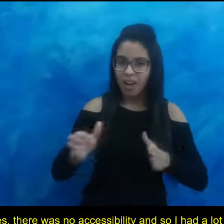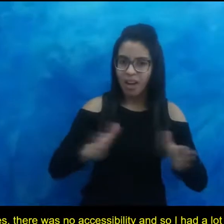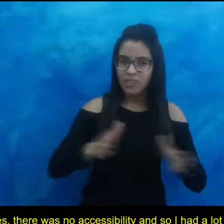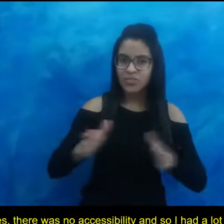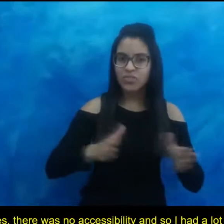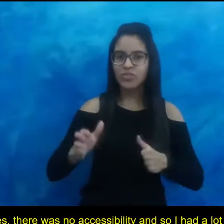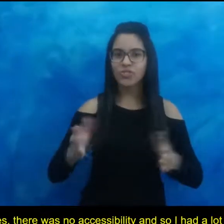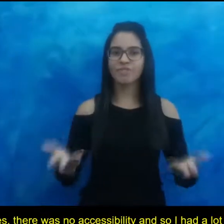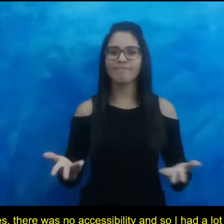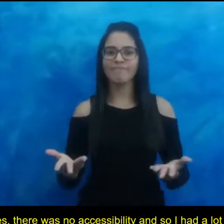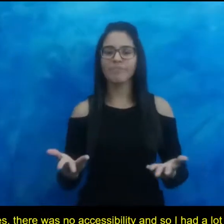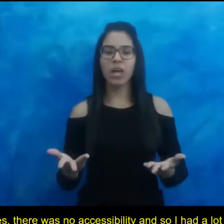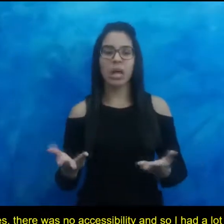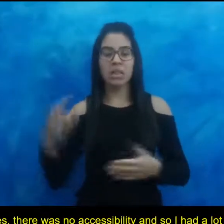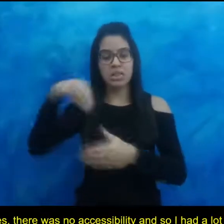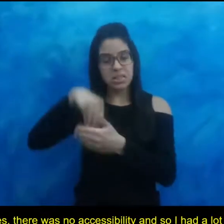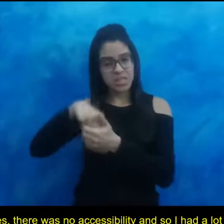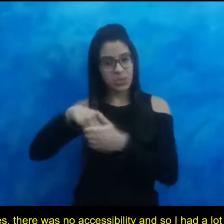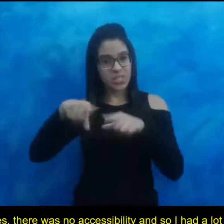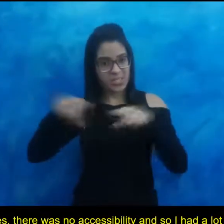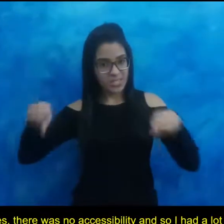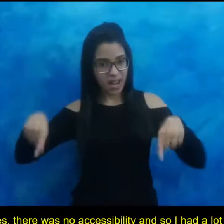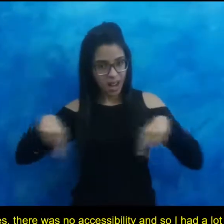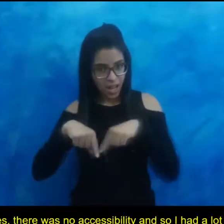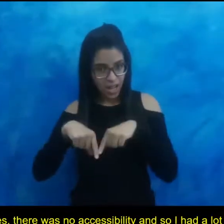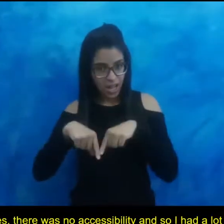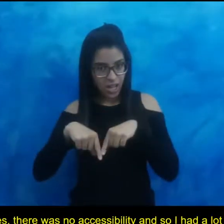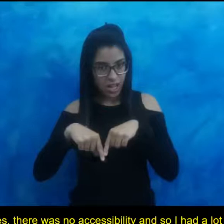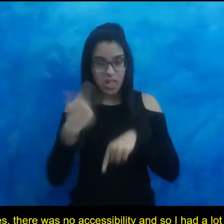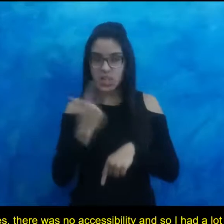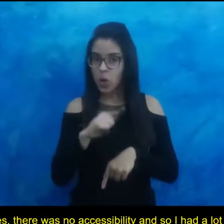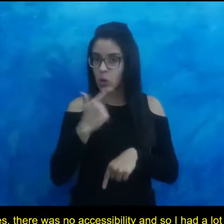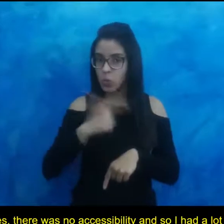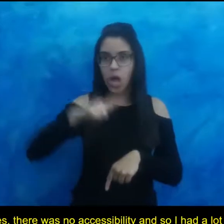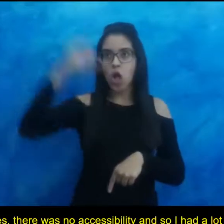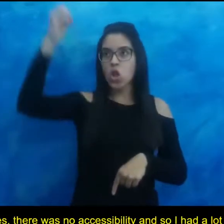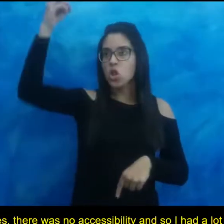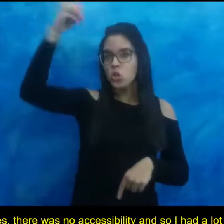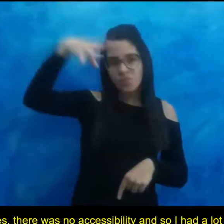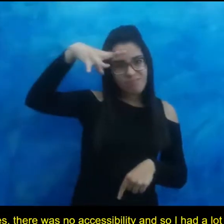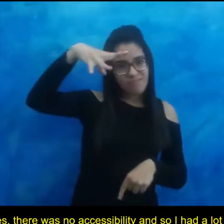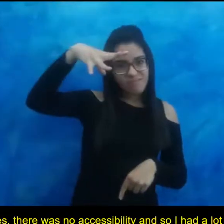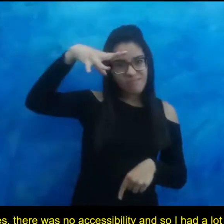They were dark rooms and made my vision very difficult.